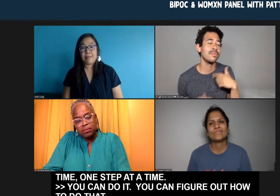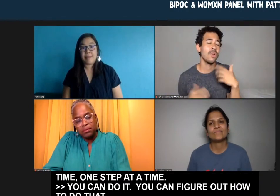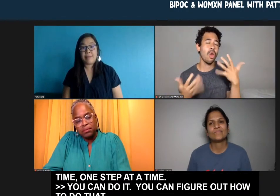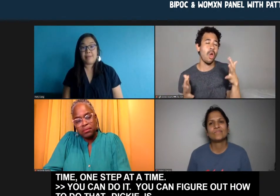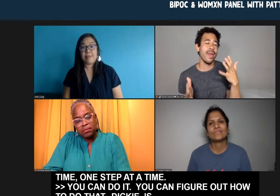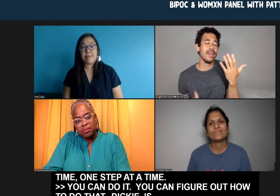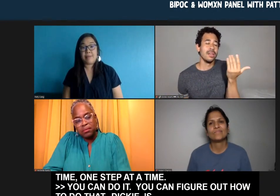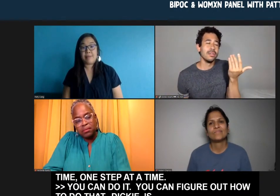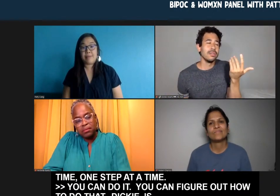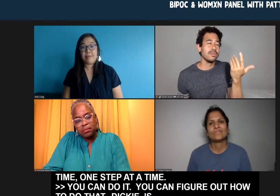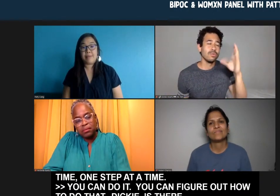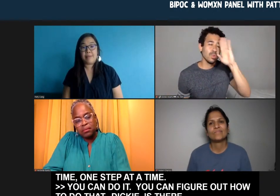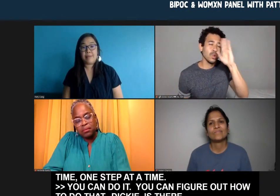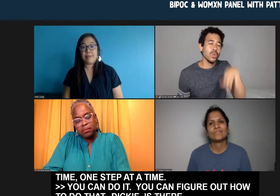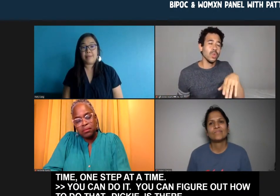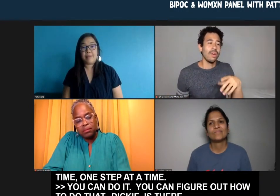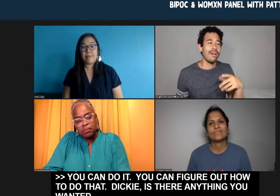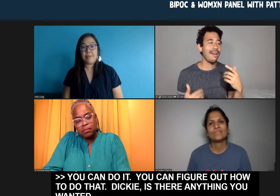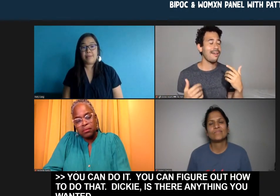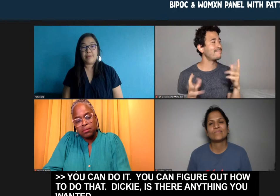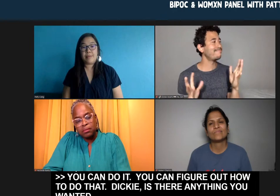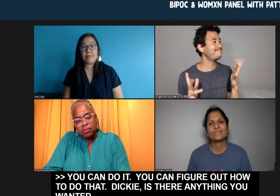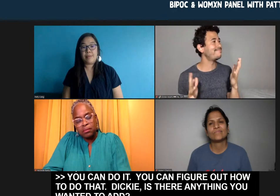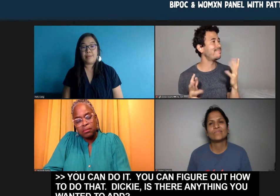with the coronavirus, you know that